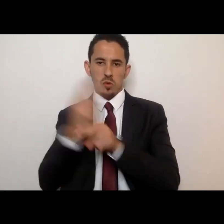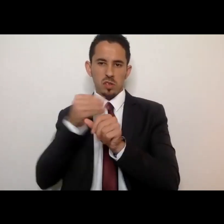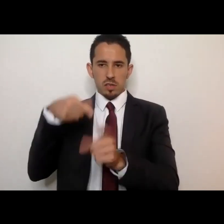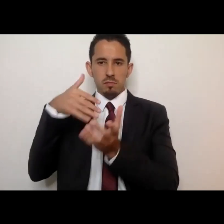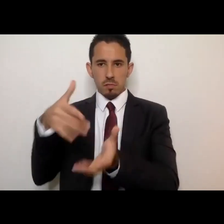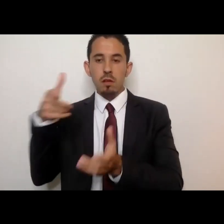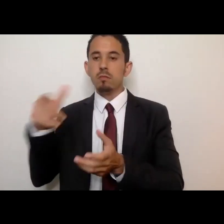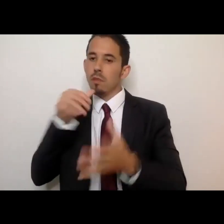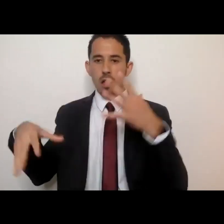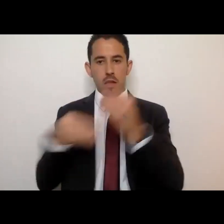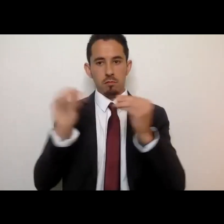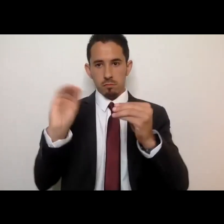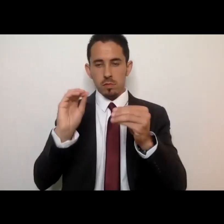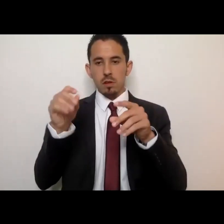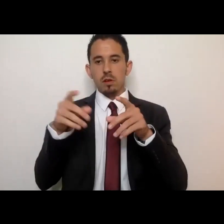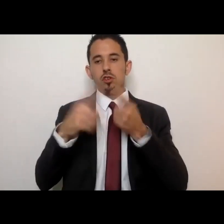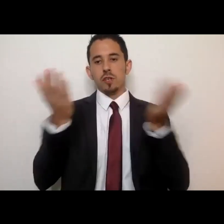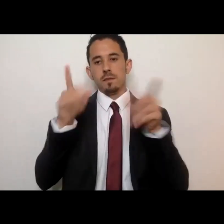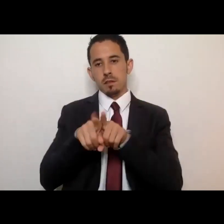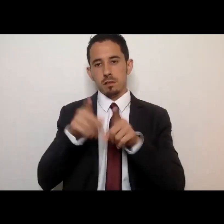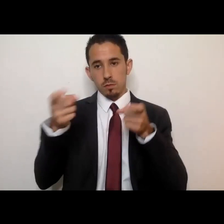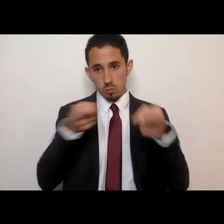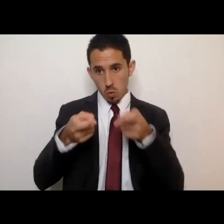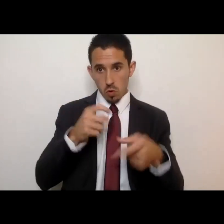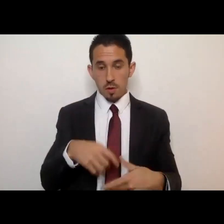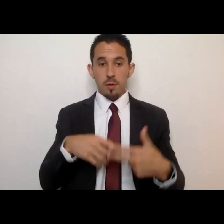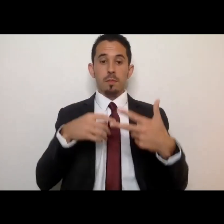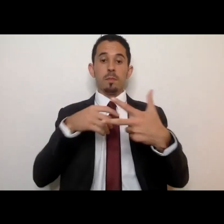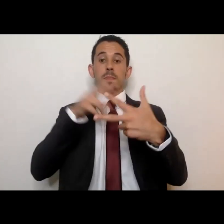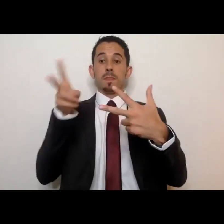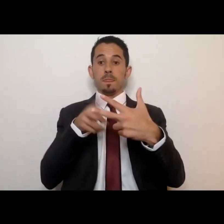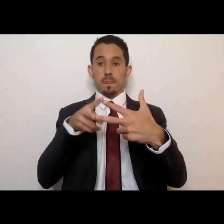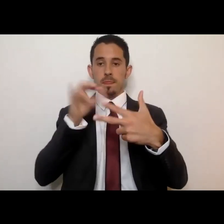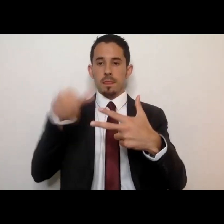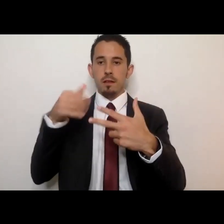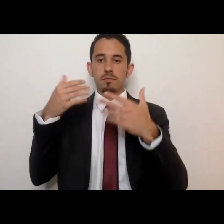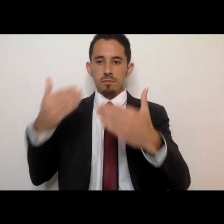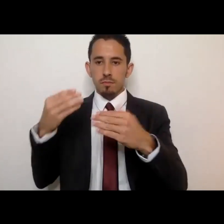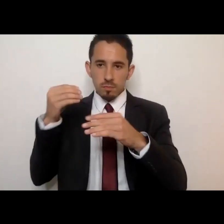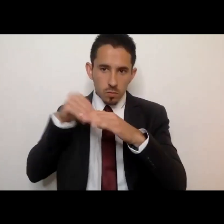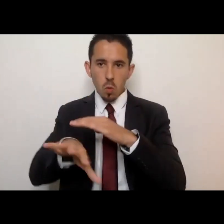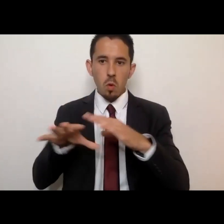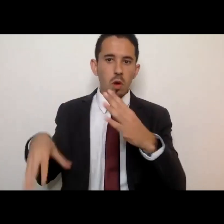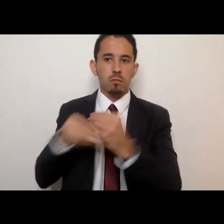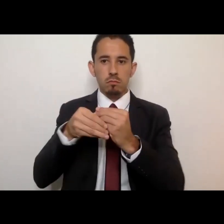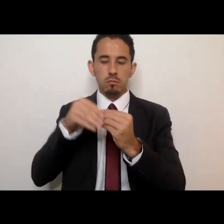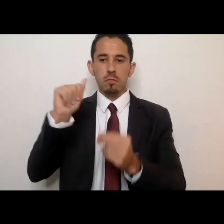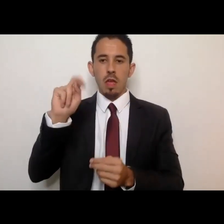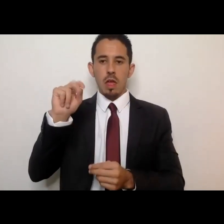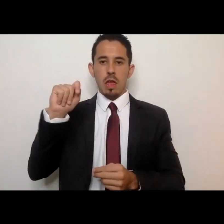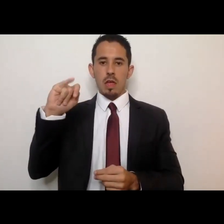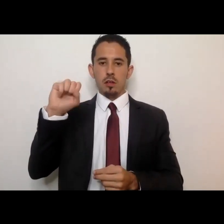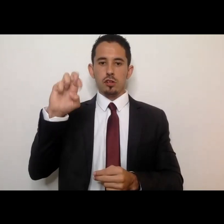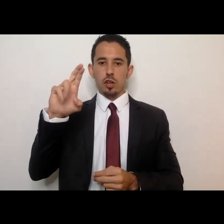There's no antibody or antiserum in that part of the study. So that simply serves as a control. The second and third